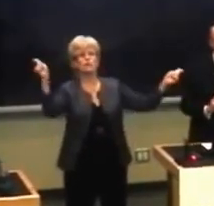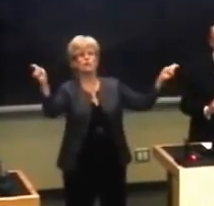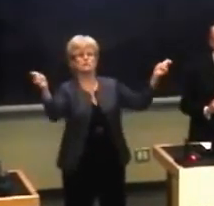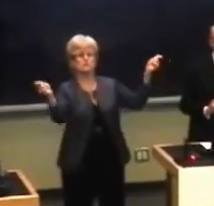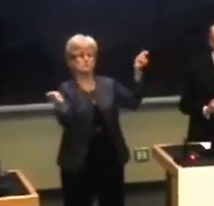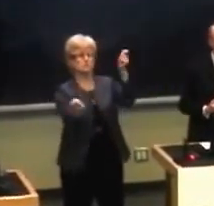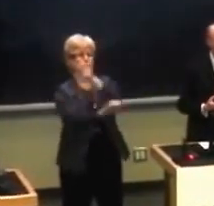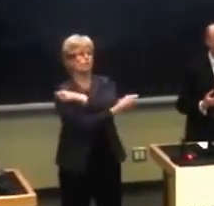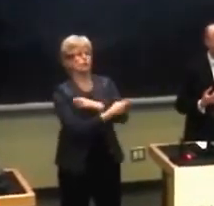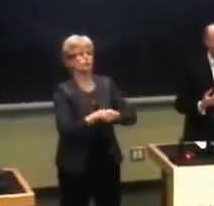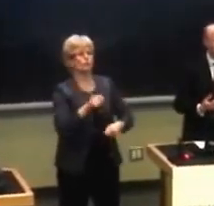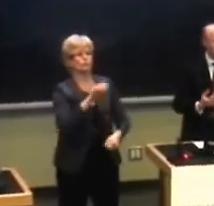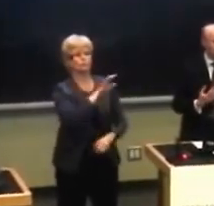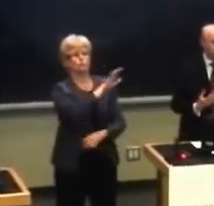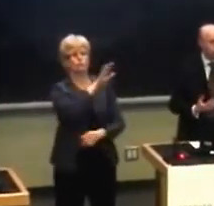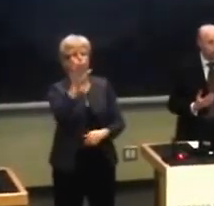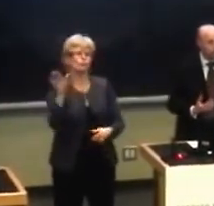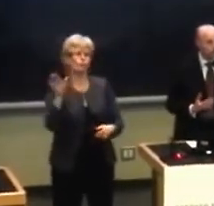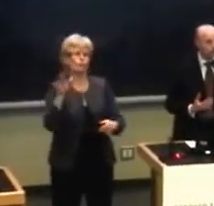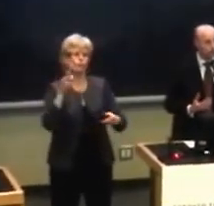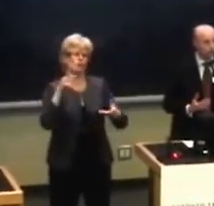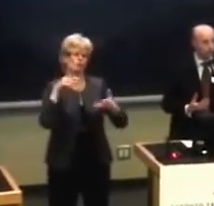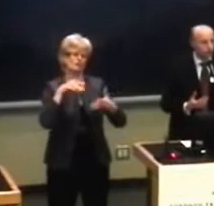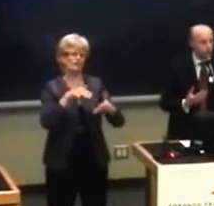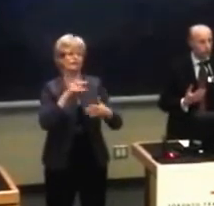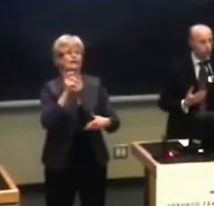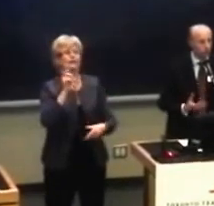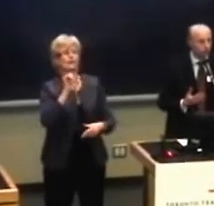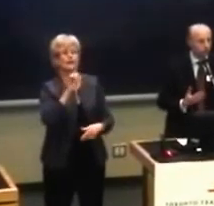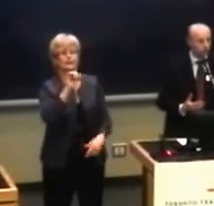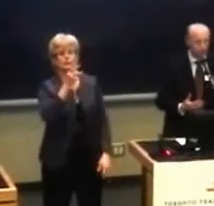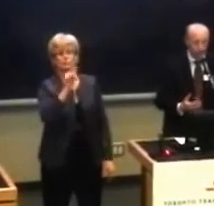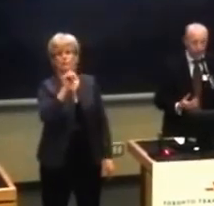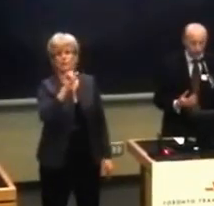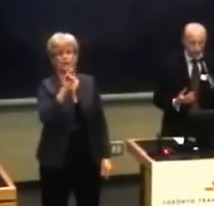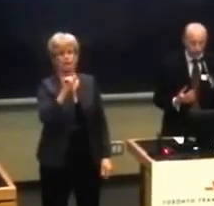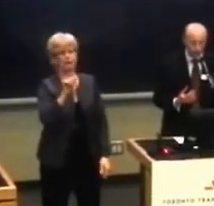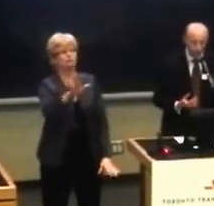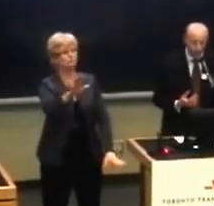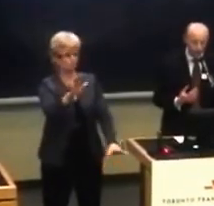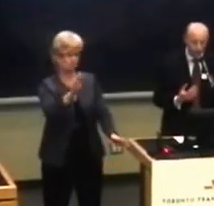to study, okay? The whole Spadina extension will be worth the wait.